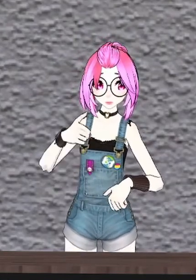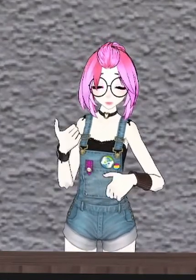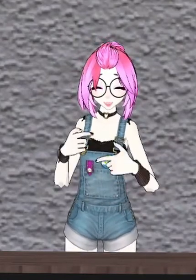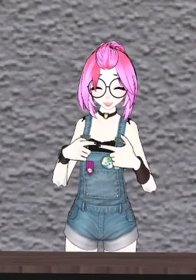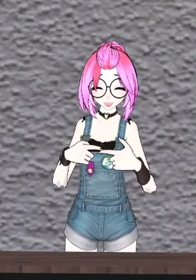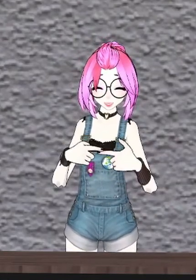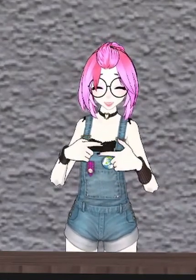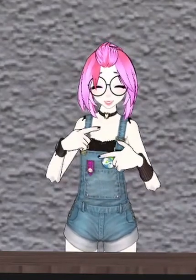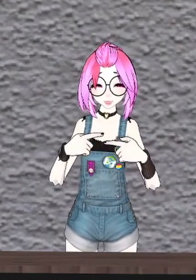fun?